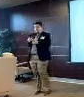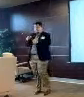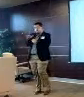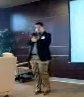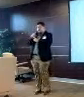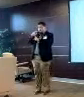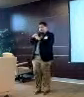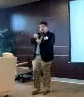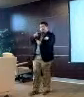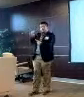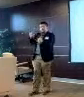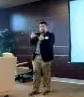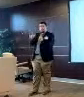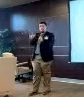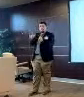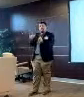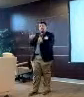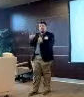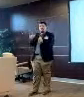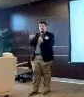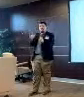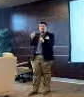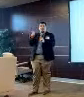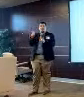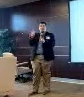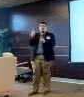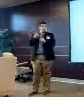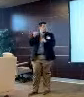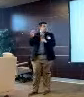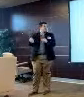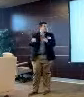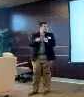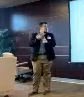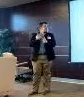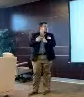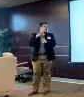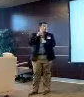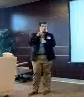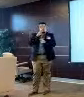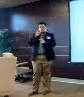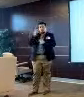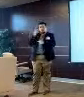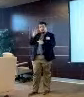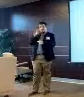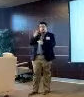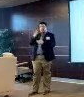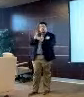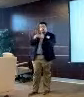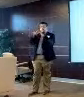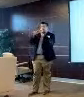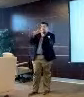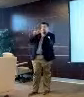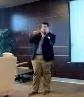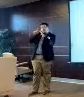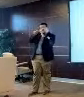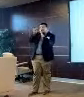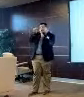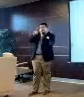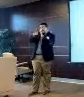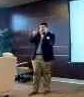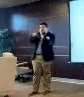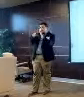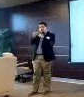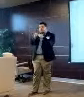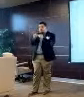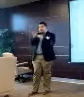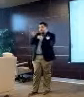regional positivity rate remains right at 21%. We are seeing some lower numbers, as I said, which